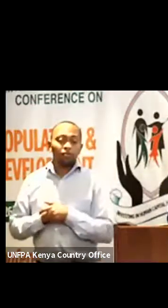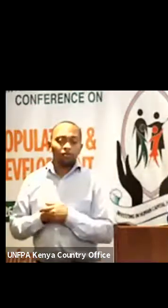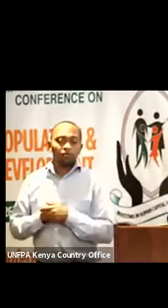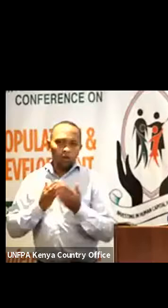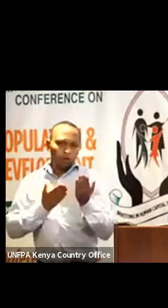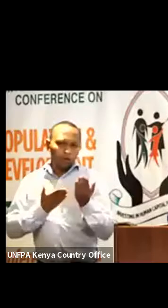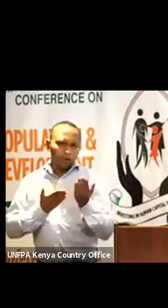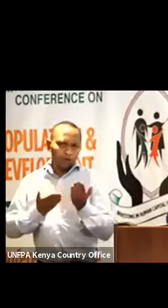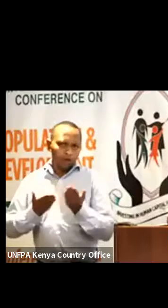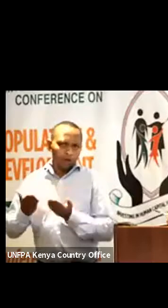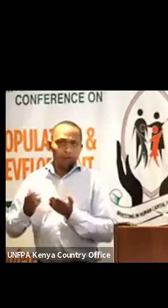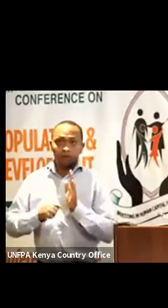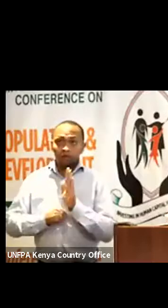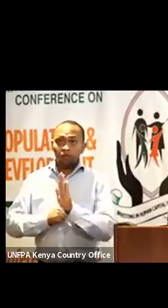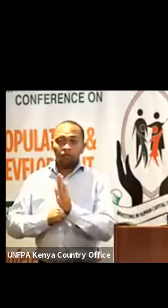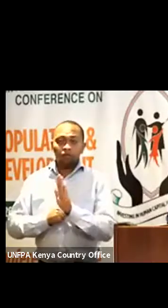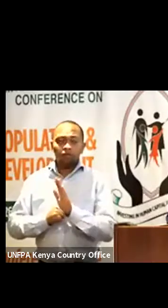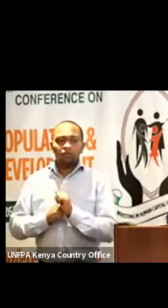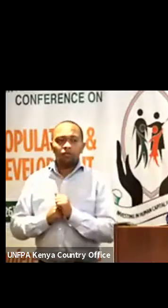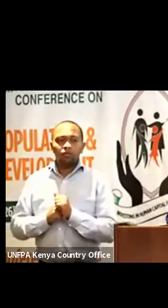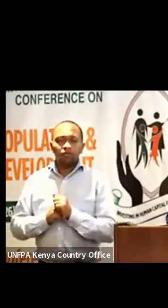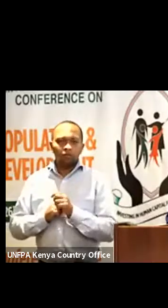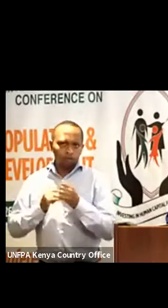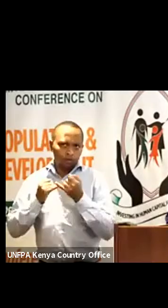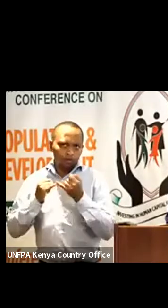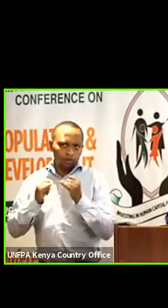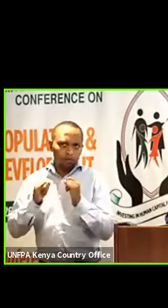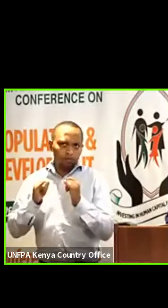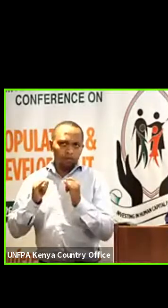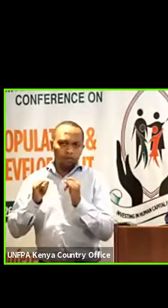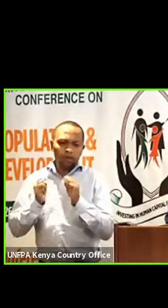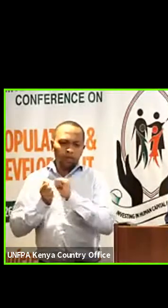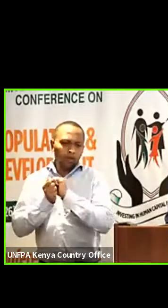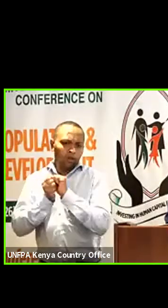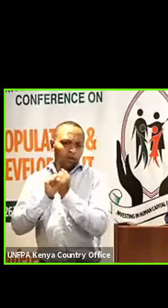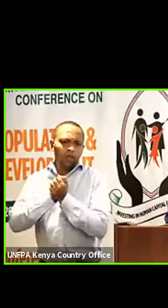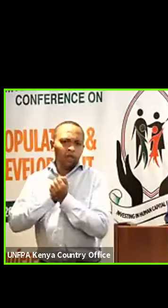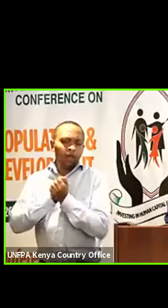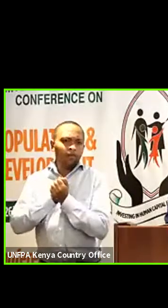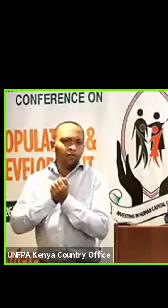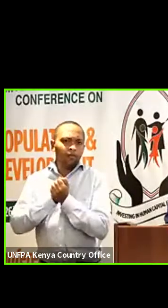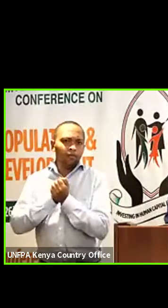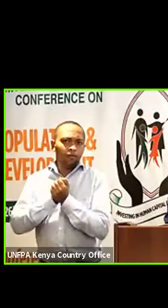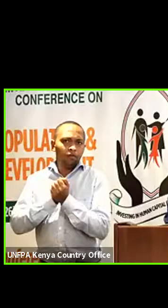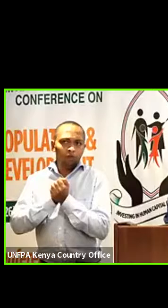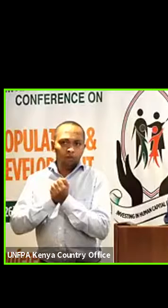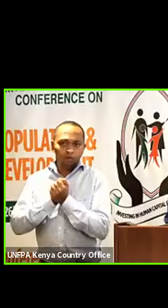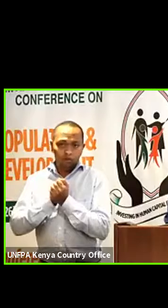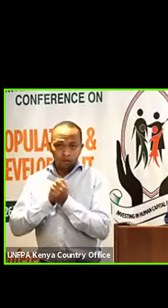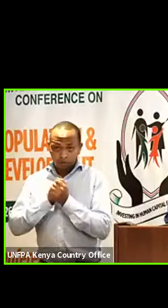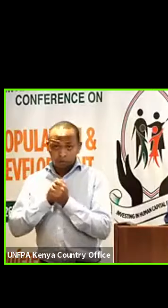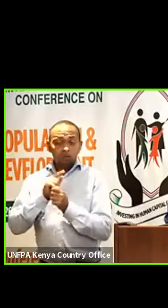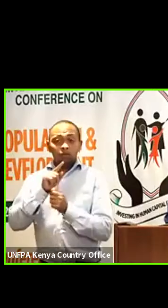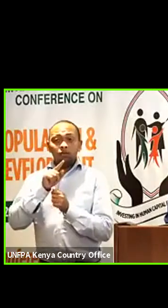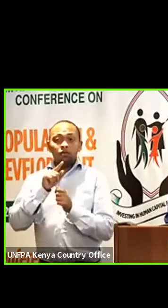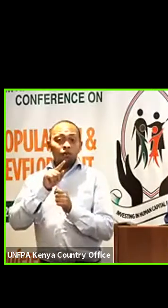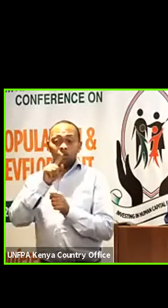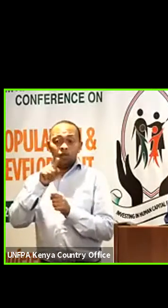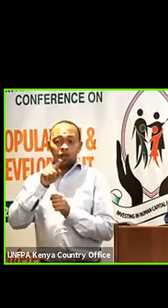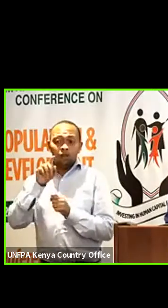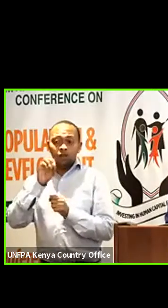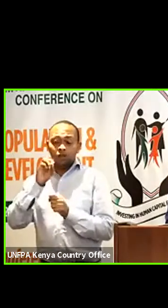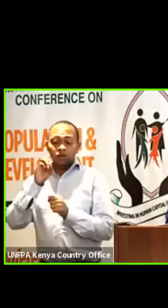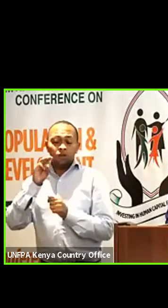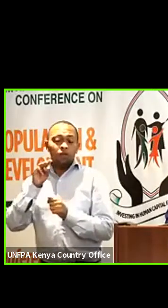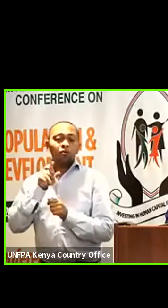welcome back. We're trying to switch from our webinar to the Zoom, and this is the Zoom we're